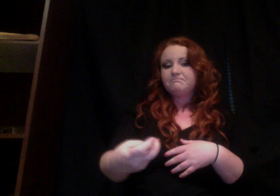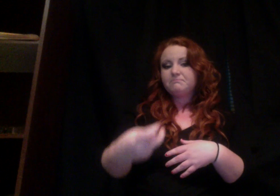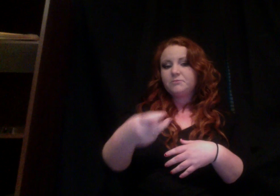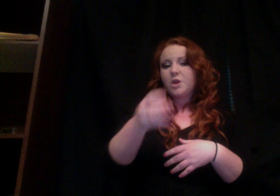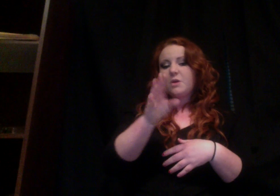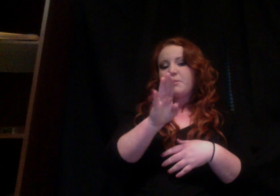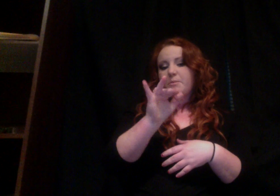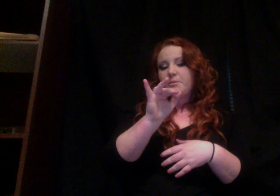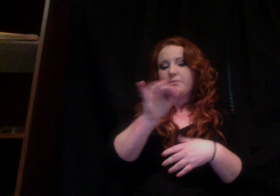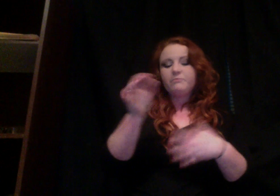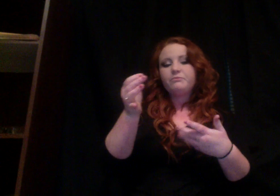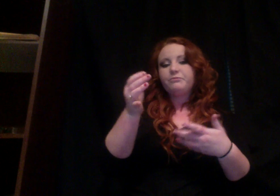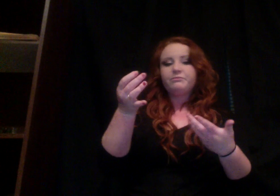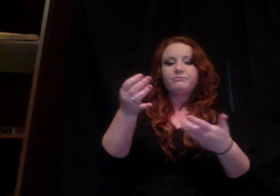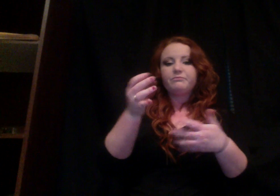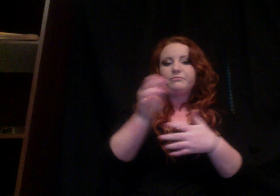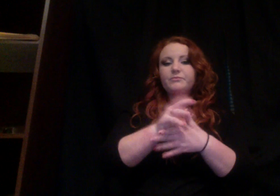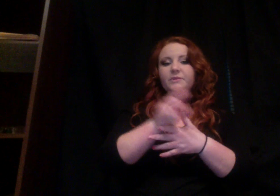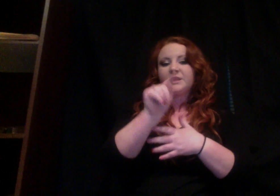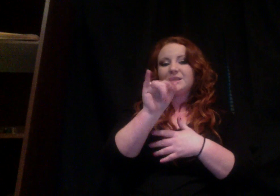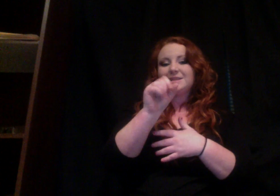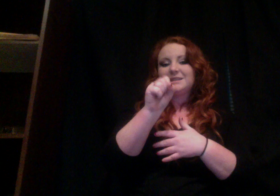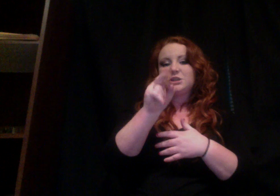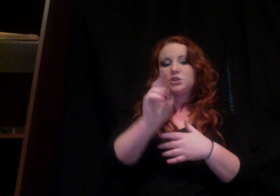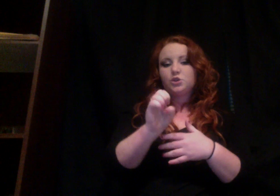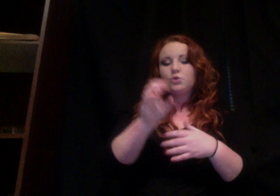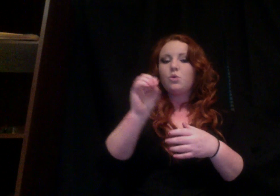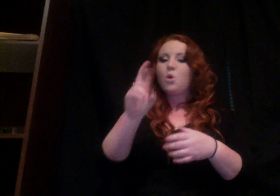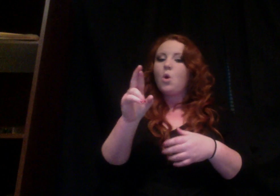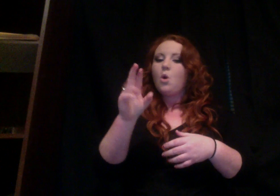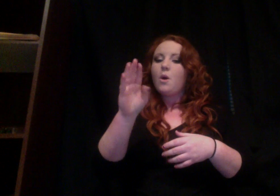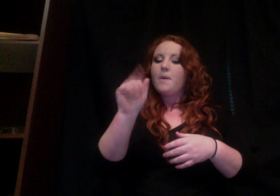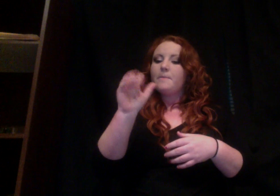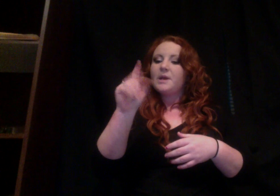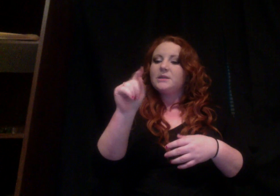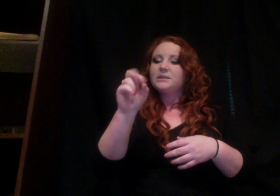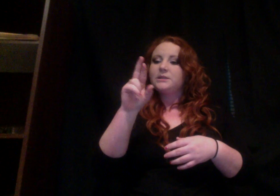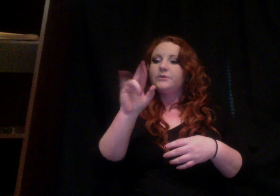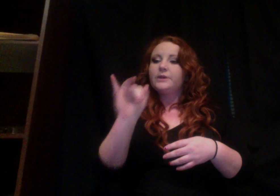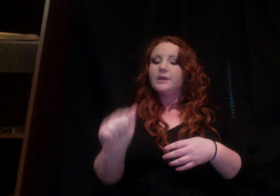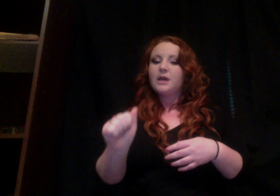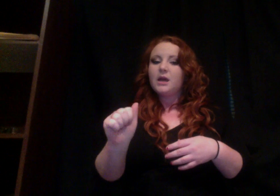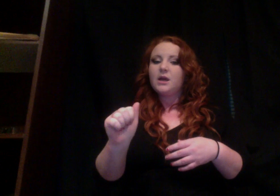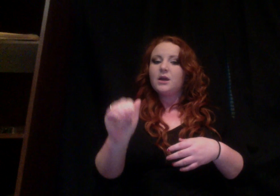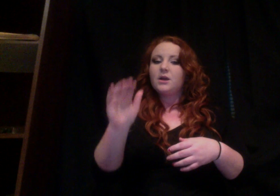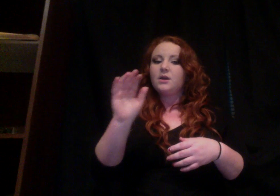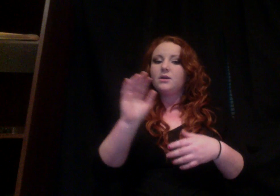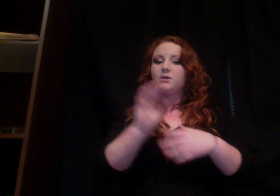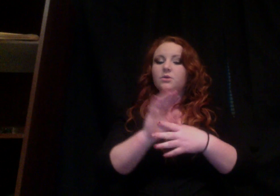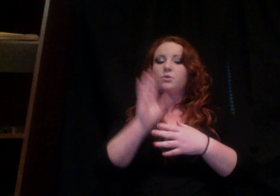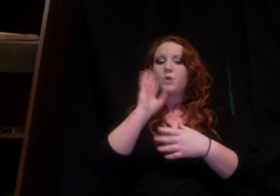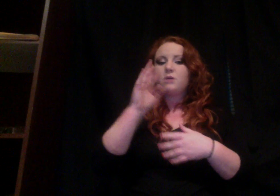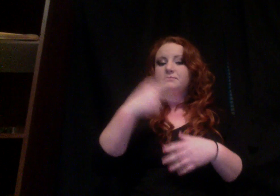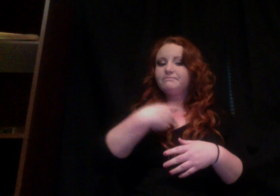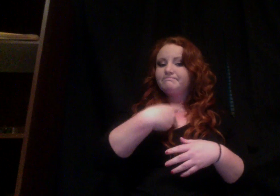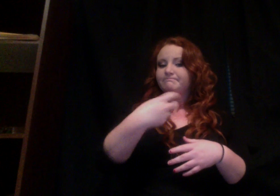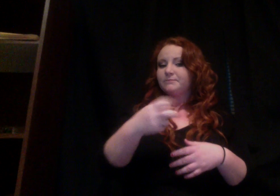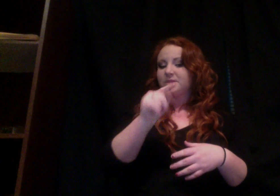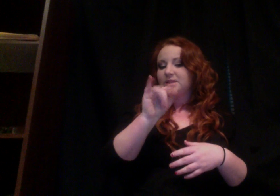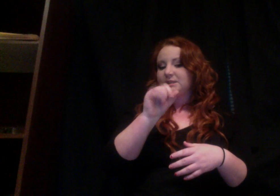irritated areas, or perhaps thinks you may have the bacteria that cause ulcers, they'll take a little tissue sample. You do not feel this at all,